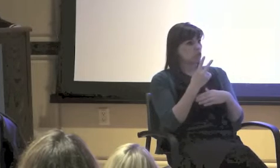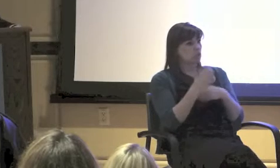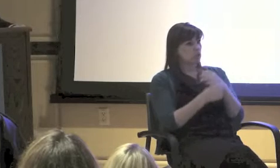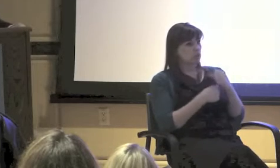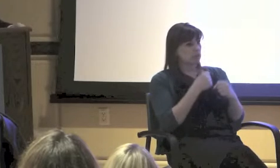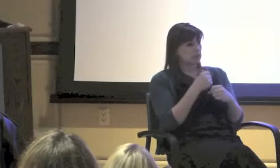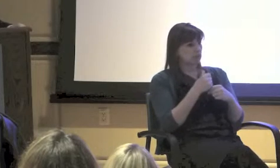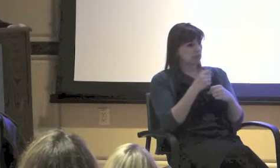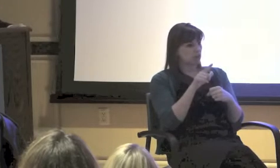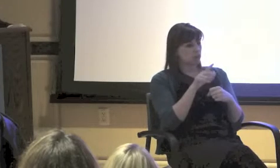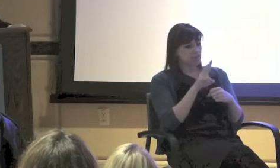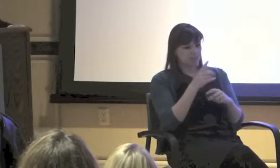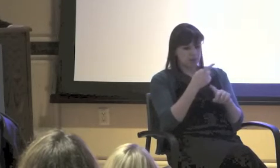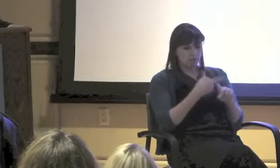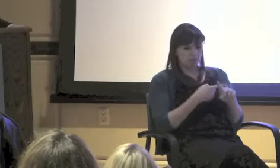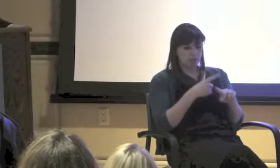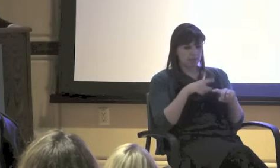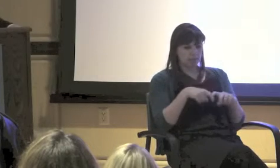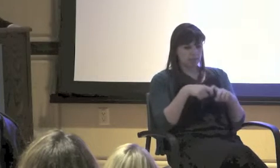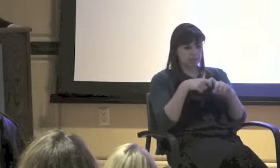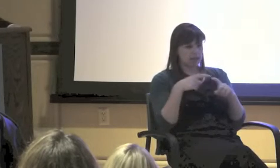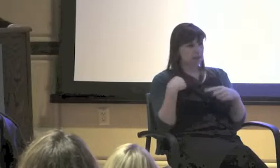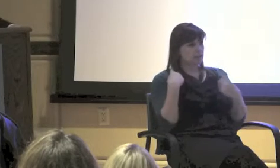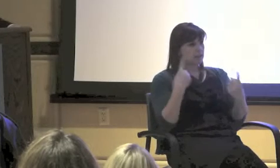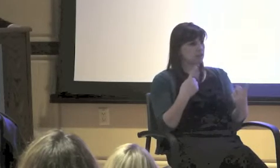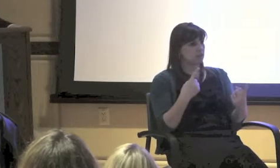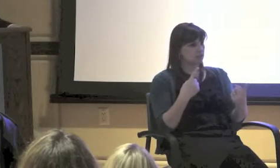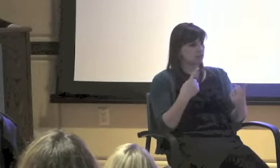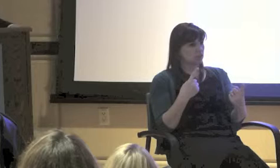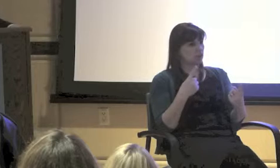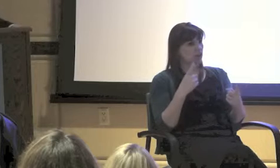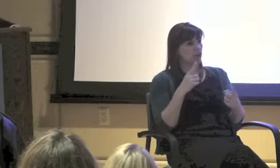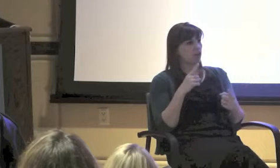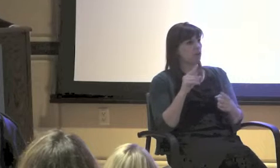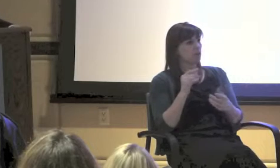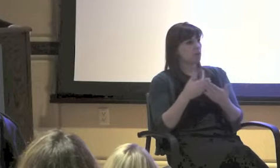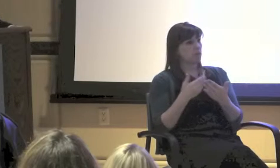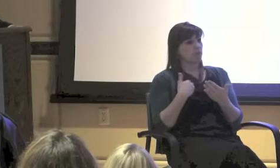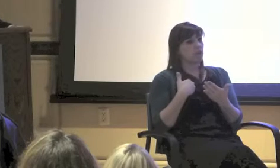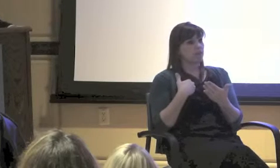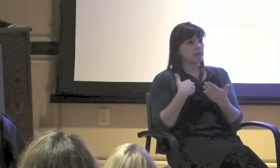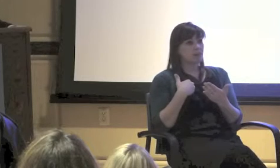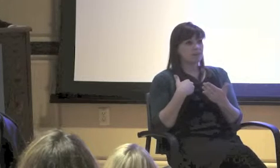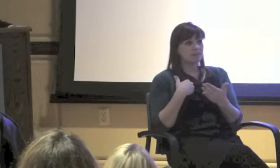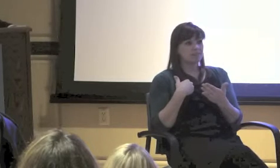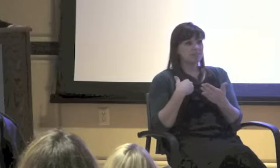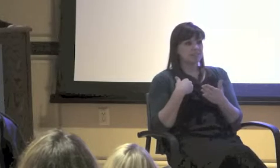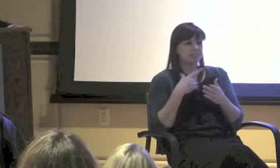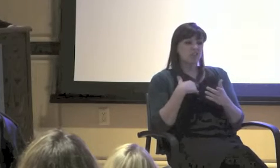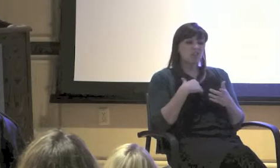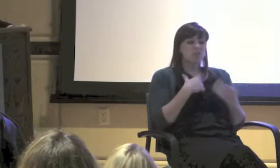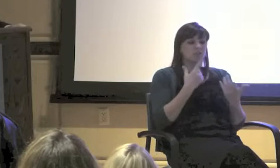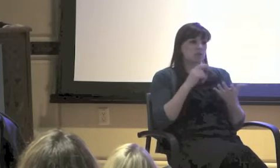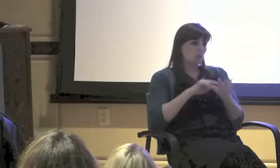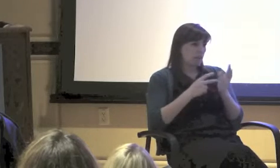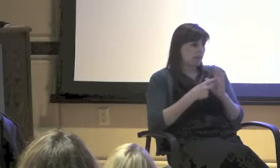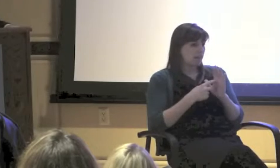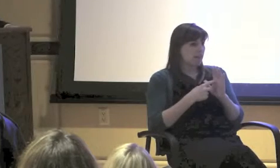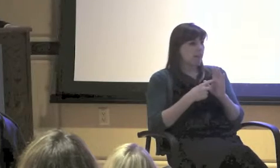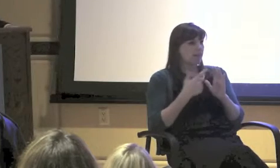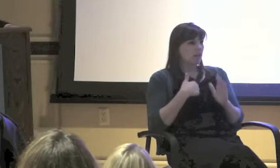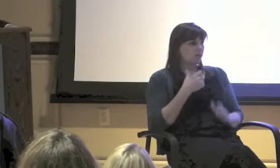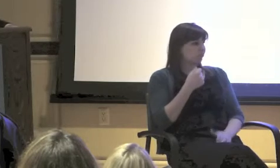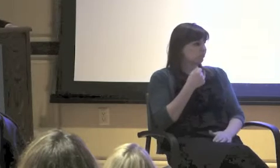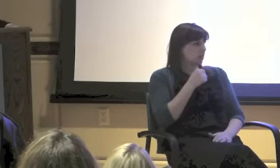delay, 27-month delay, since their previous urologic evaluation. So a lot of these patients had been several years before they had seen anybody